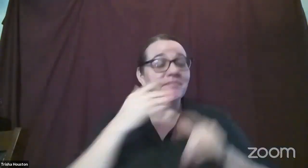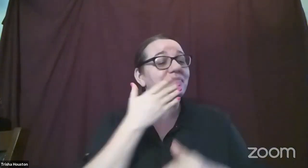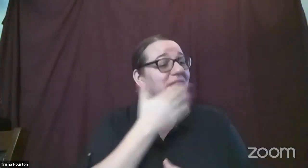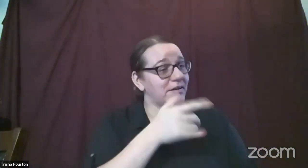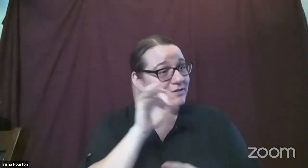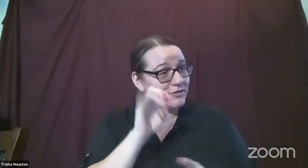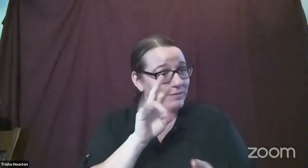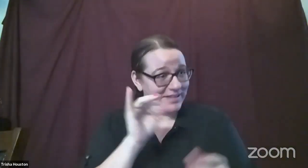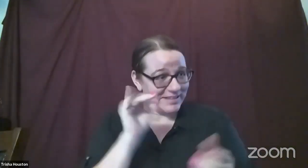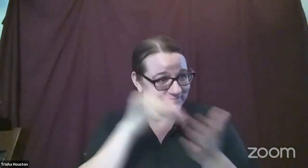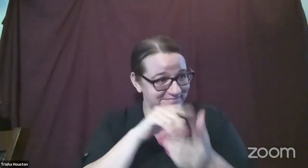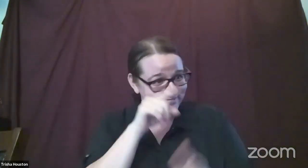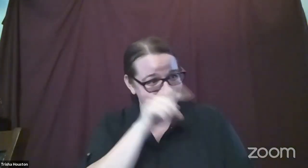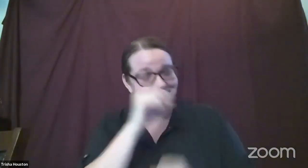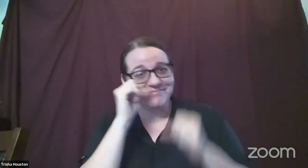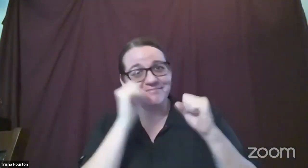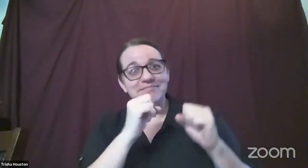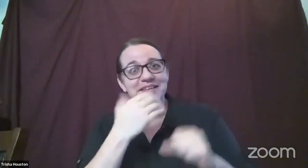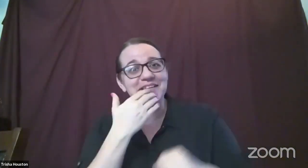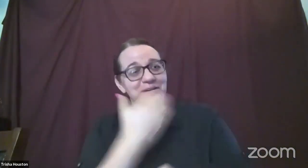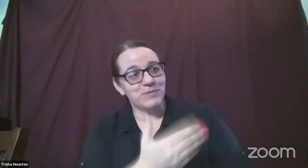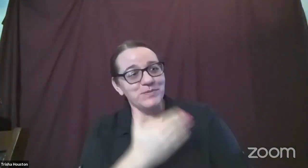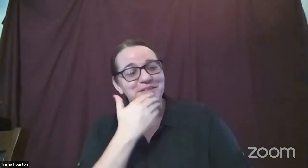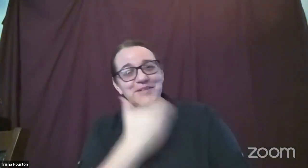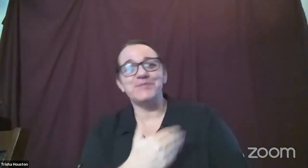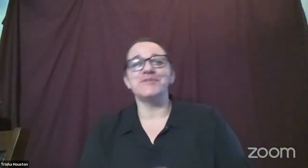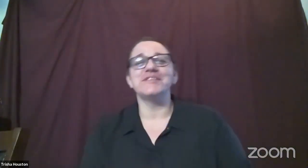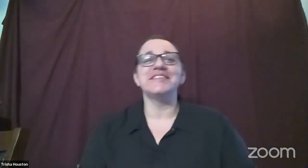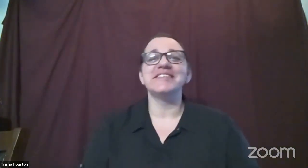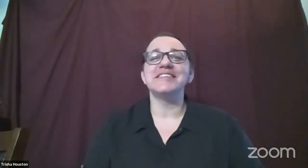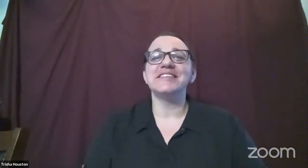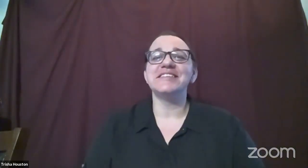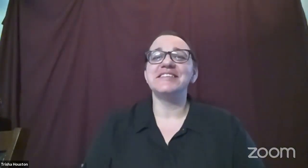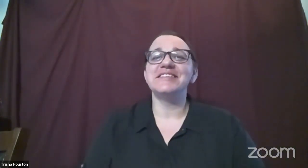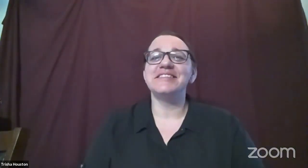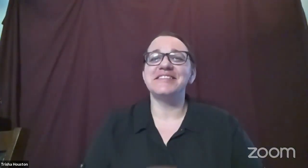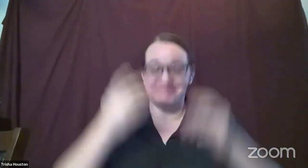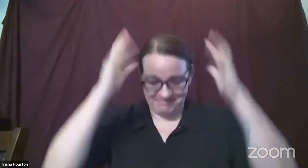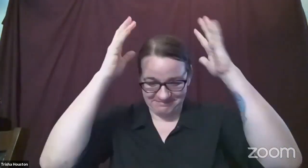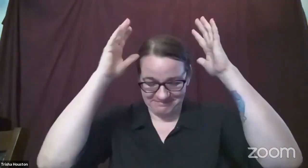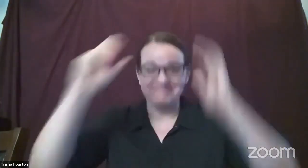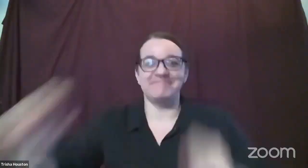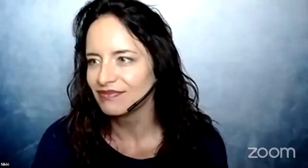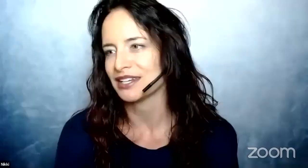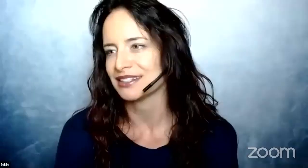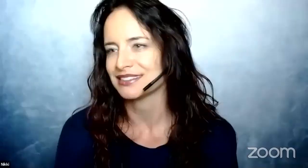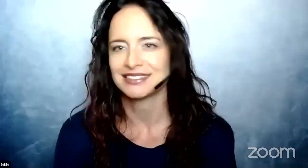Thank you so much. Thank you again, Jaren, for emceeing today. We appreciate it.